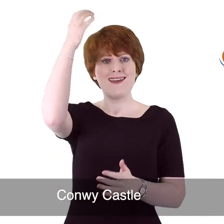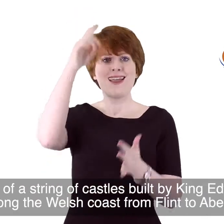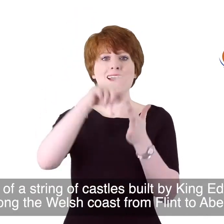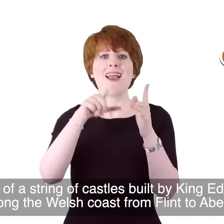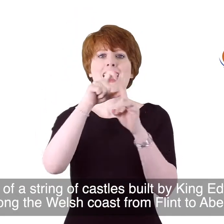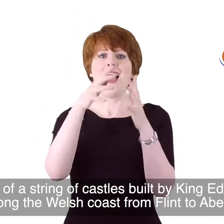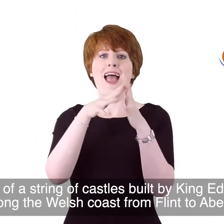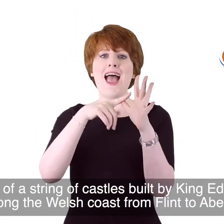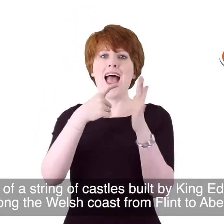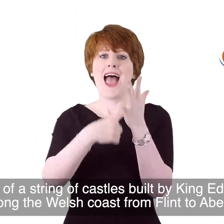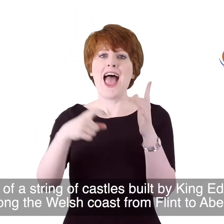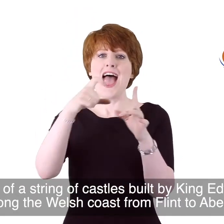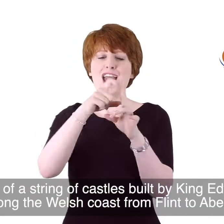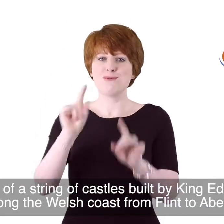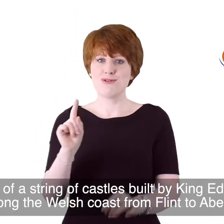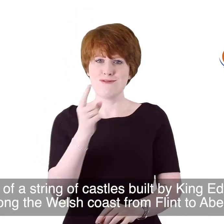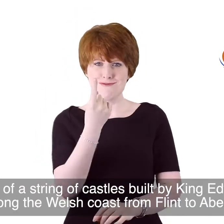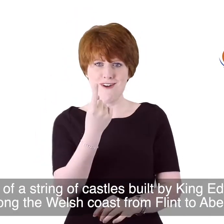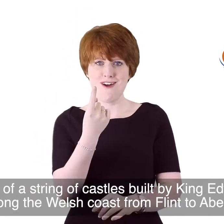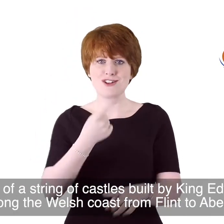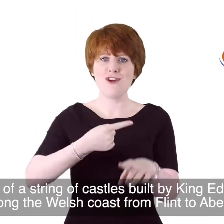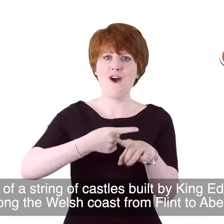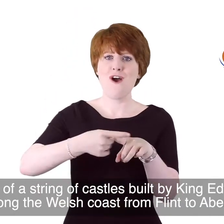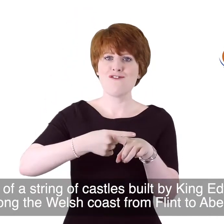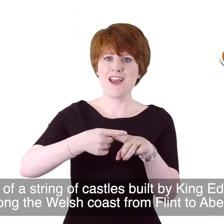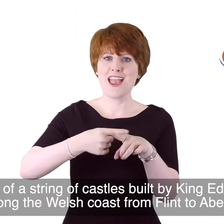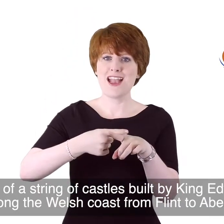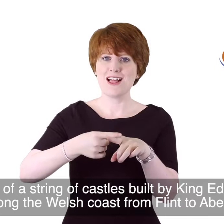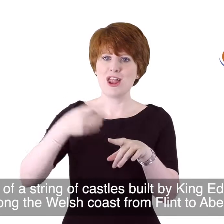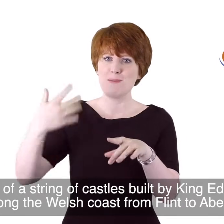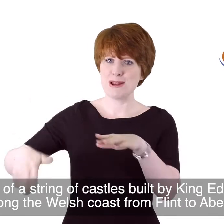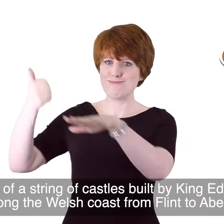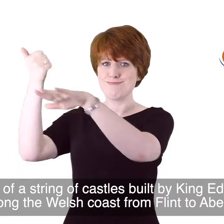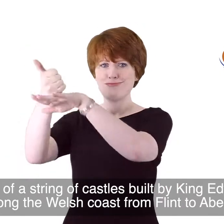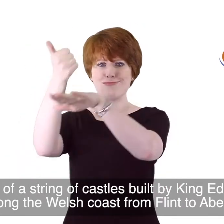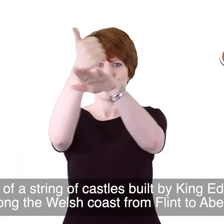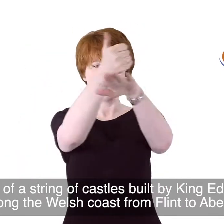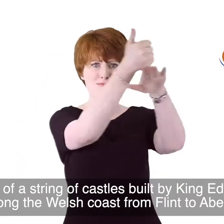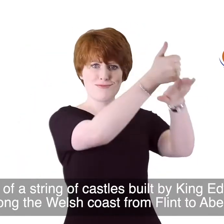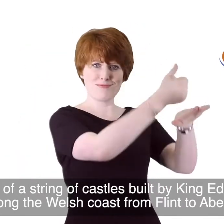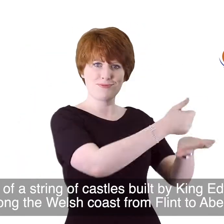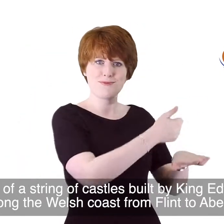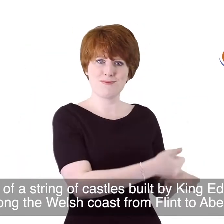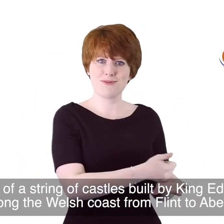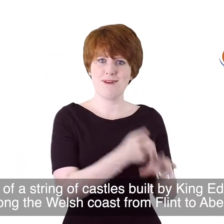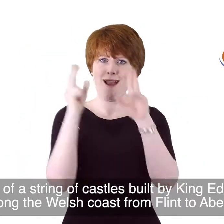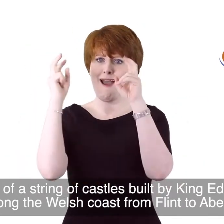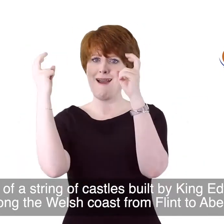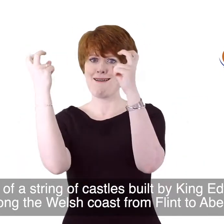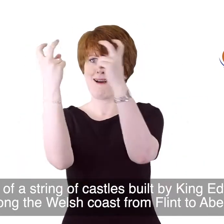This is one of a string of castles built by King Edward I of England along the Welsh coast from Flint to Aberystwyth.